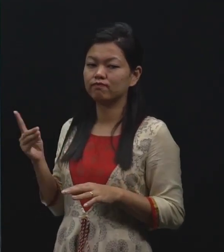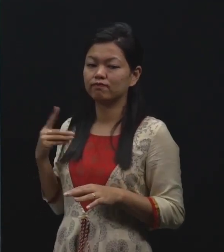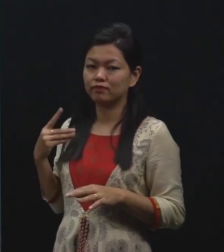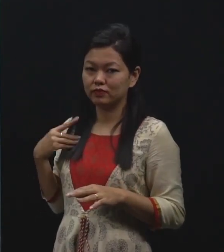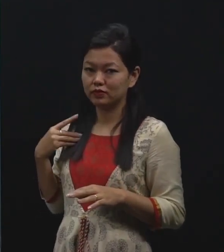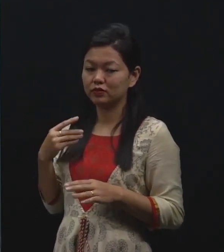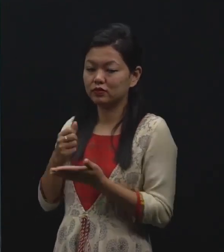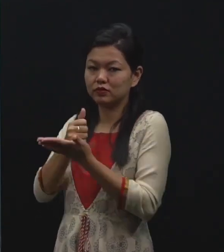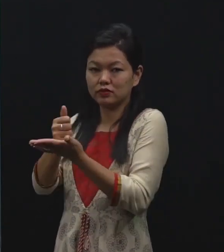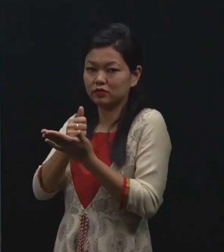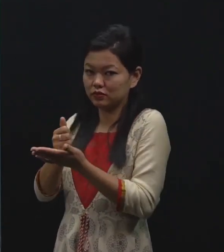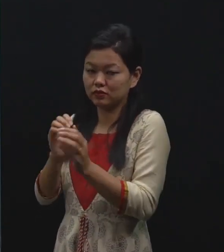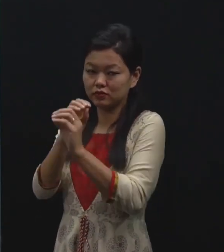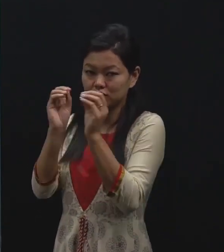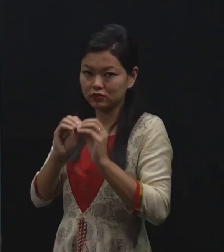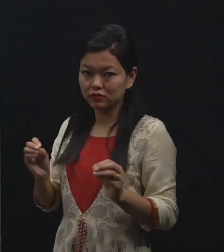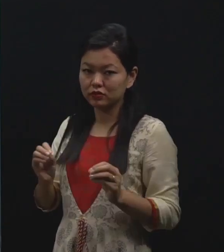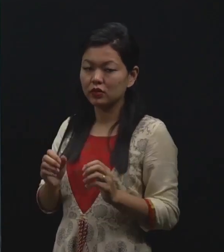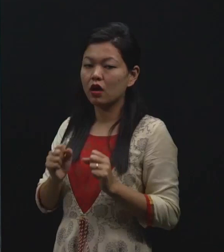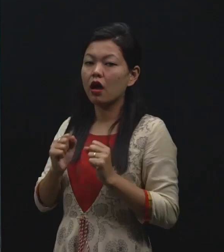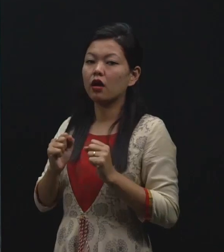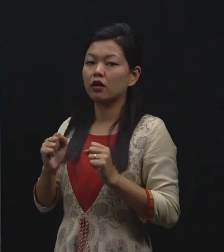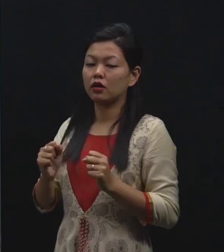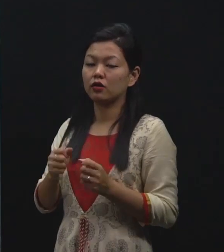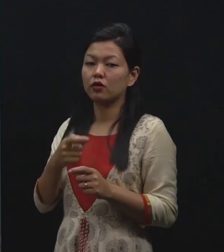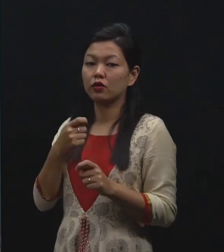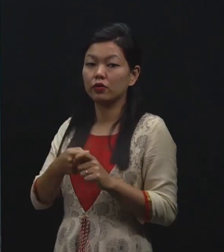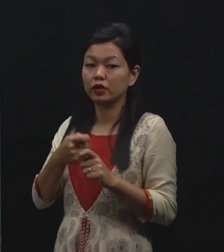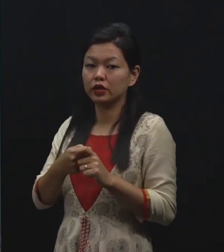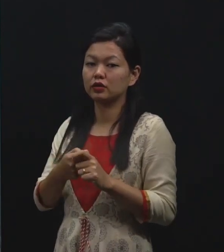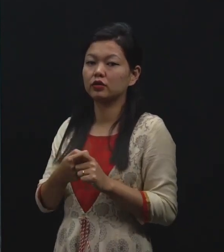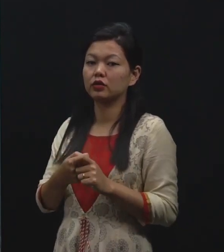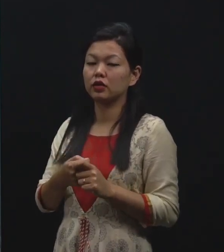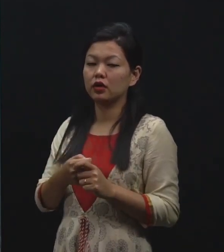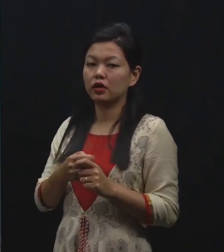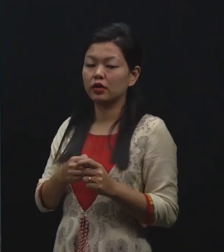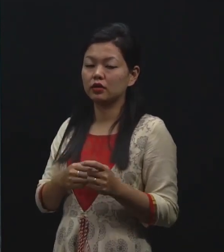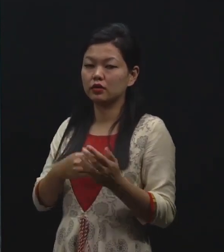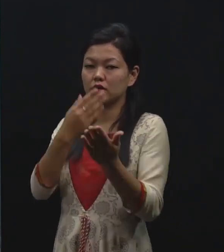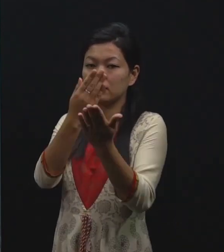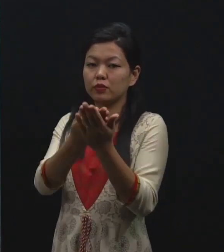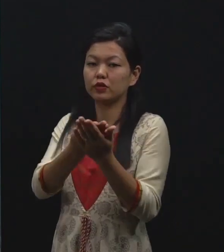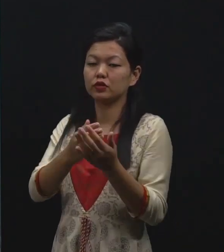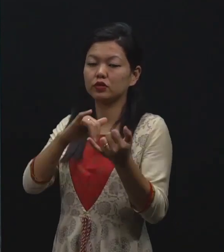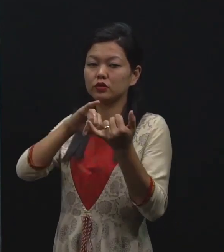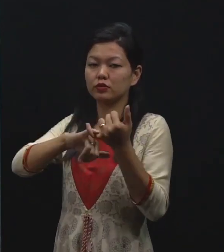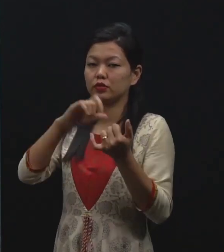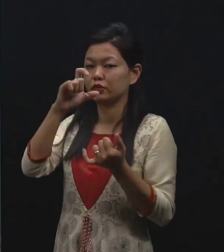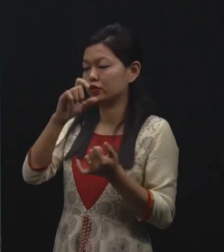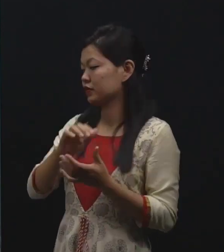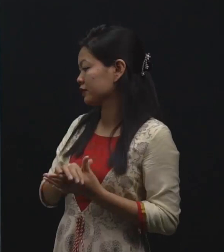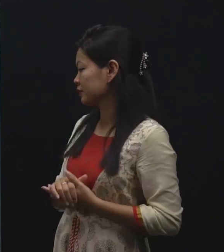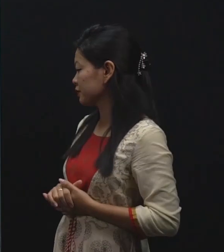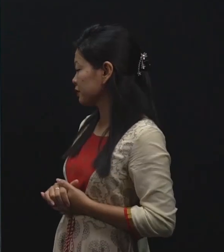also how you can approach the Supreme Court whenever this FIR is not lodged. Okay, so let me begin with the first point, that